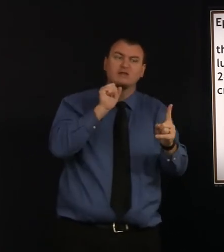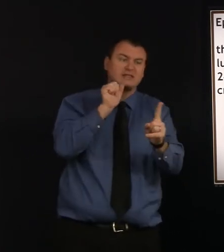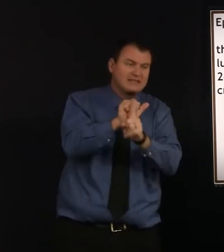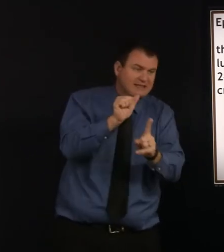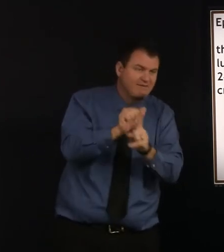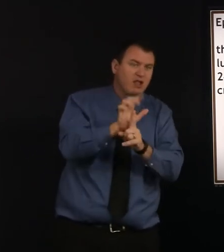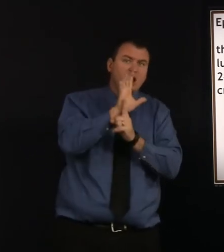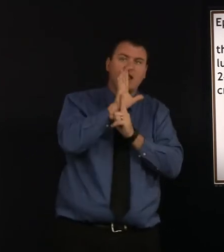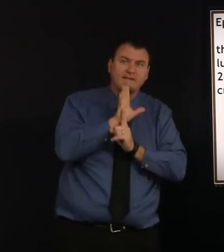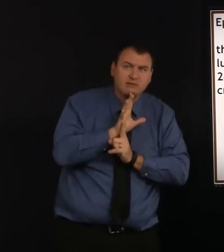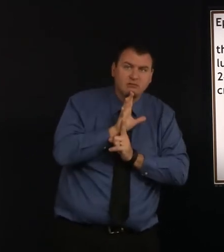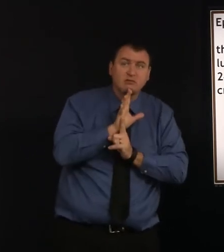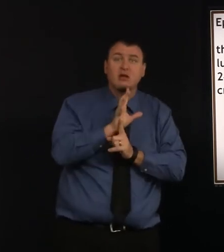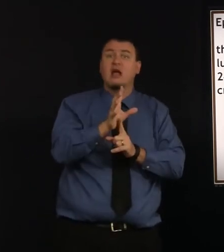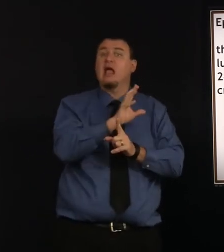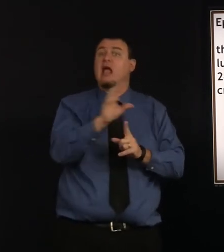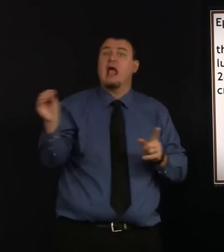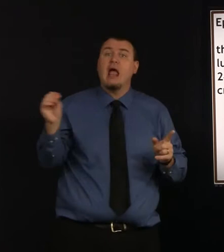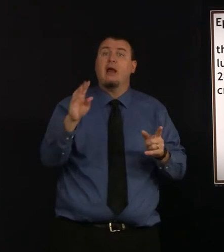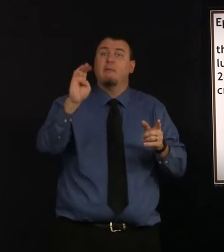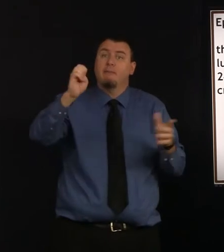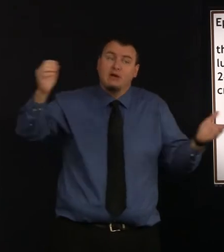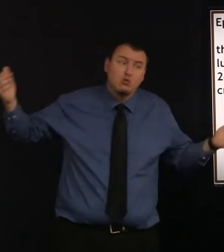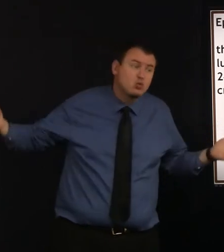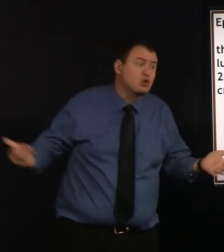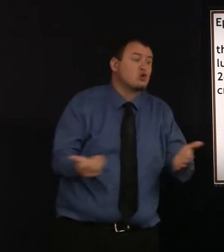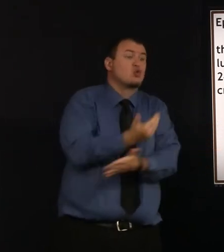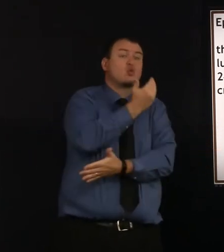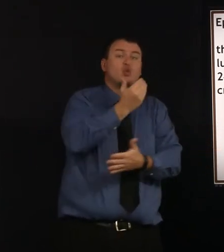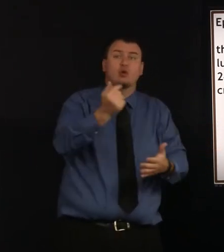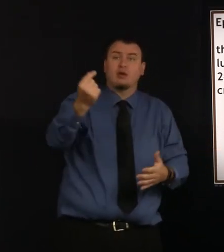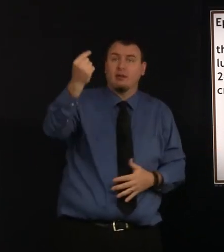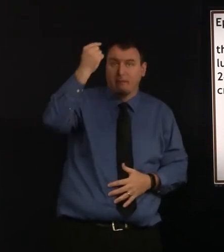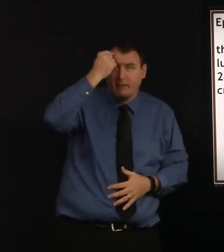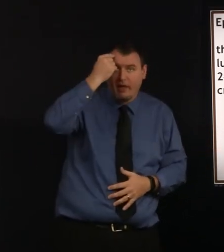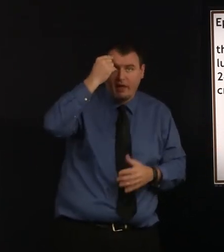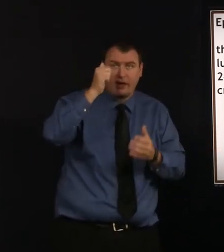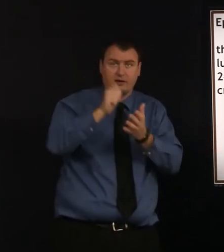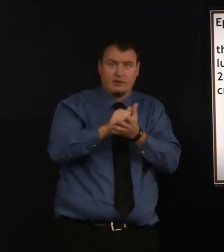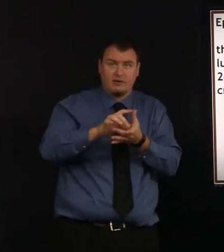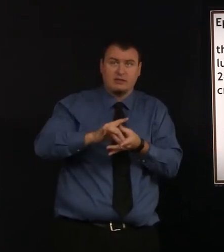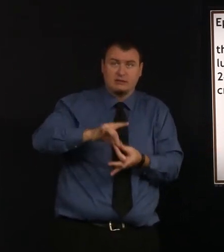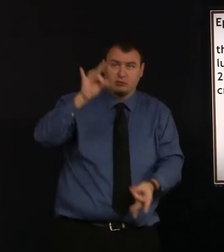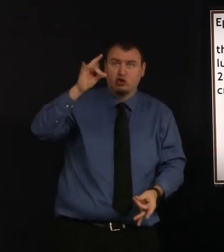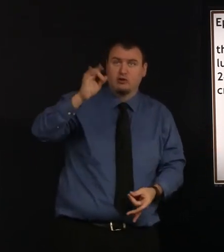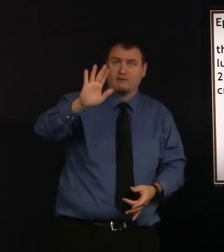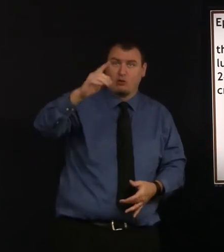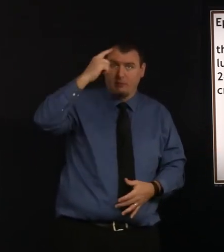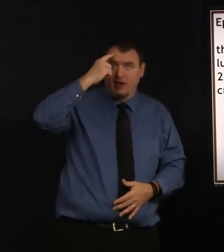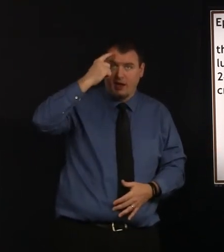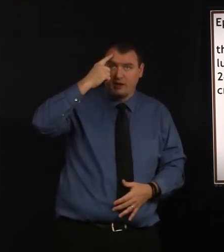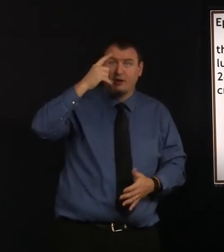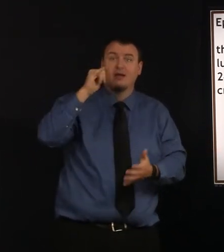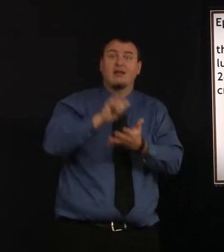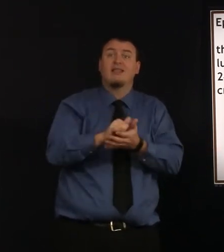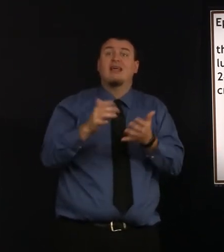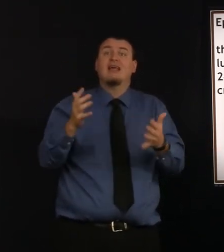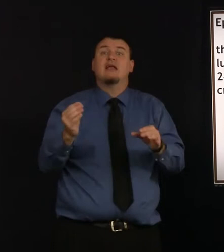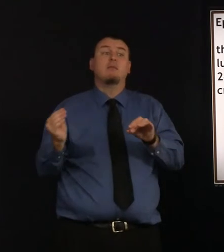Corrupt according to the deceitful lusts, and be renewed in the spirit of your mind,